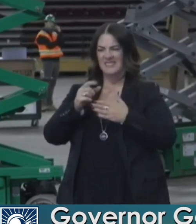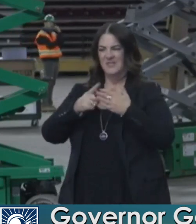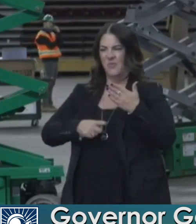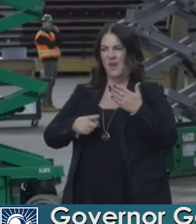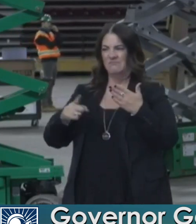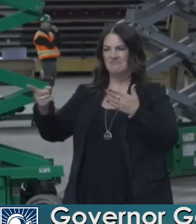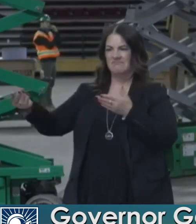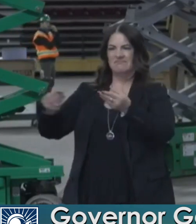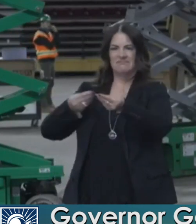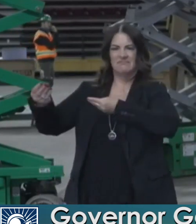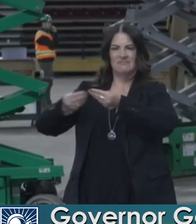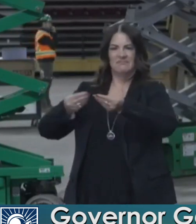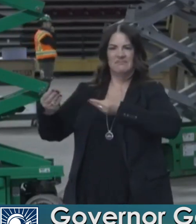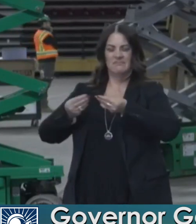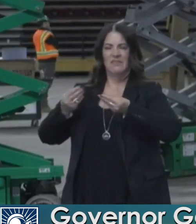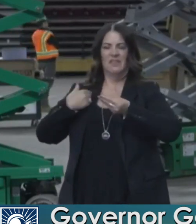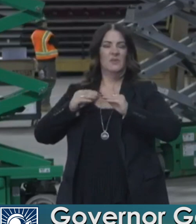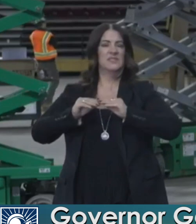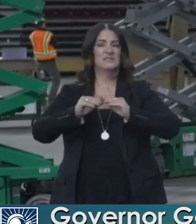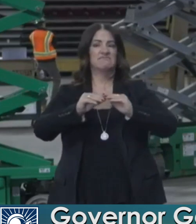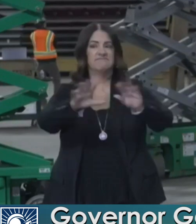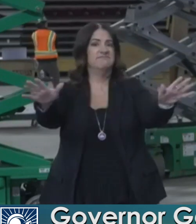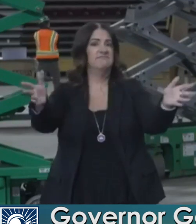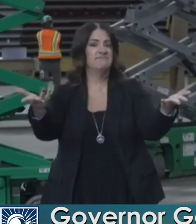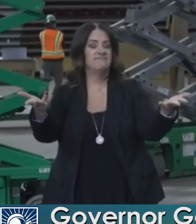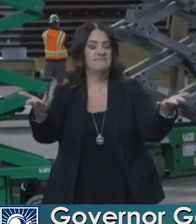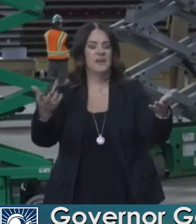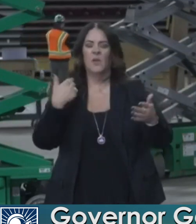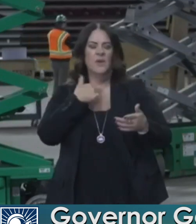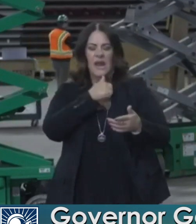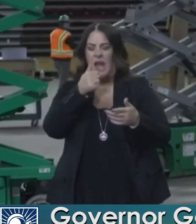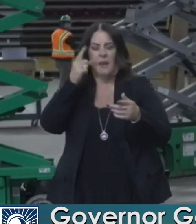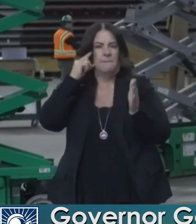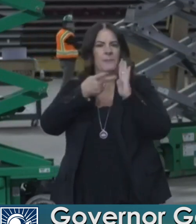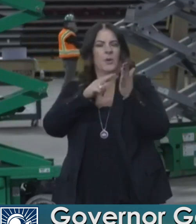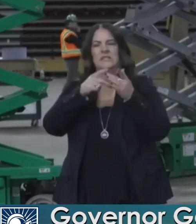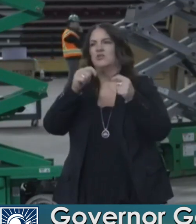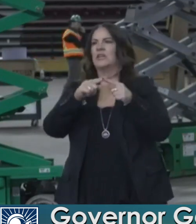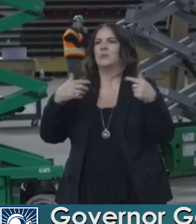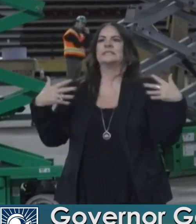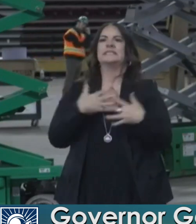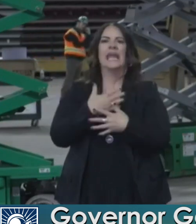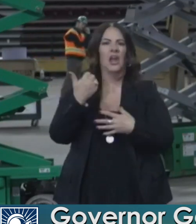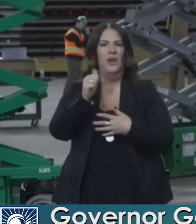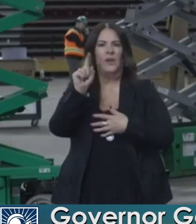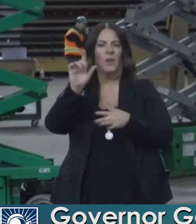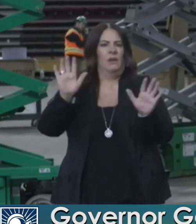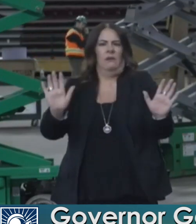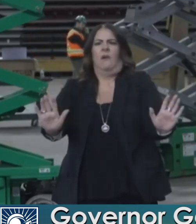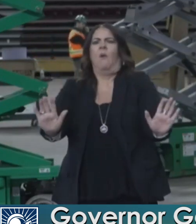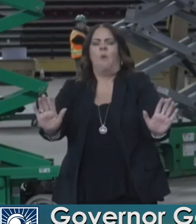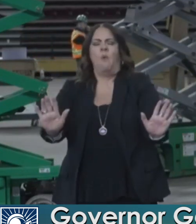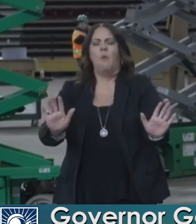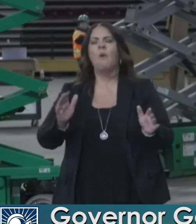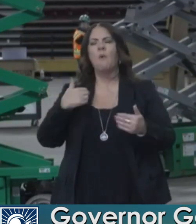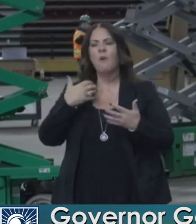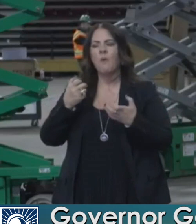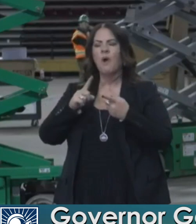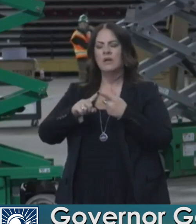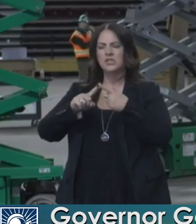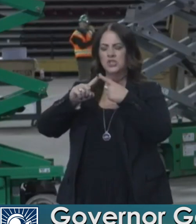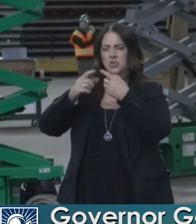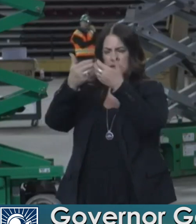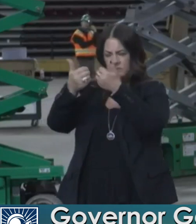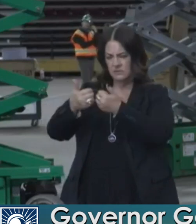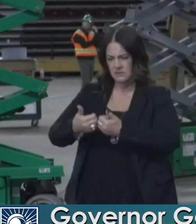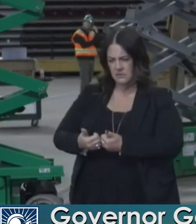putting out, and to the extent the question suggests we're not scaring anybody, suggests that we can disaggregate that data further. I'd